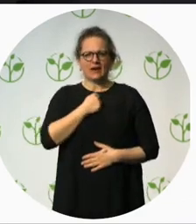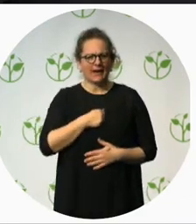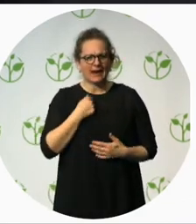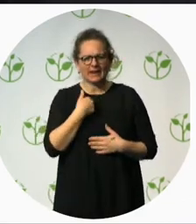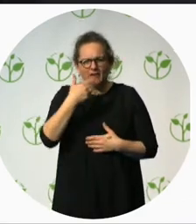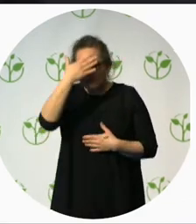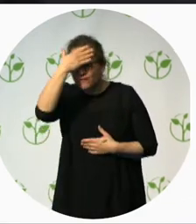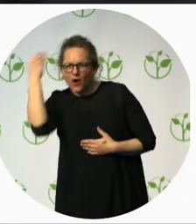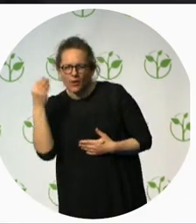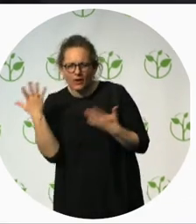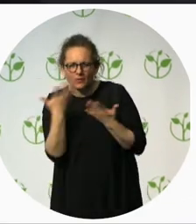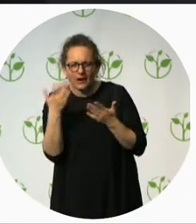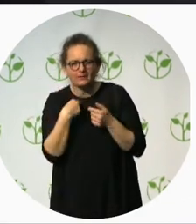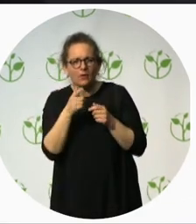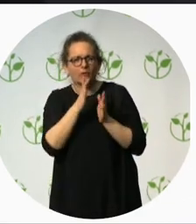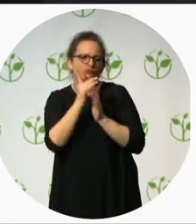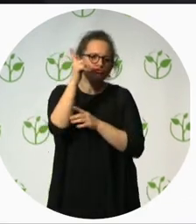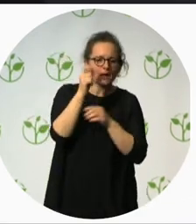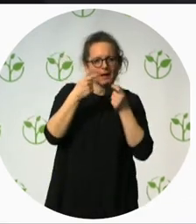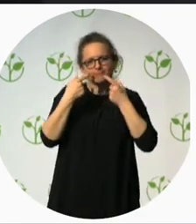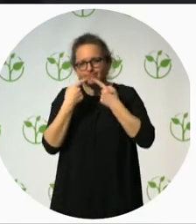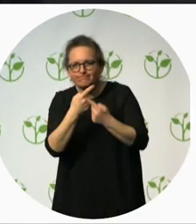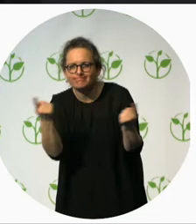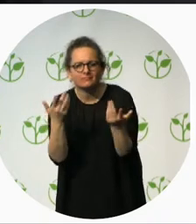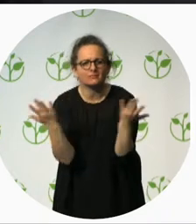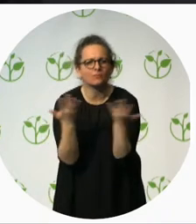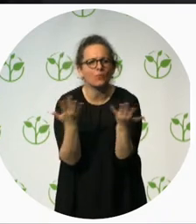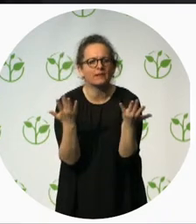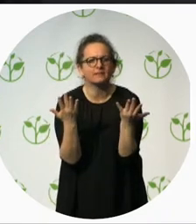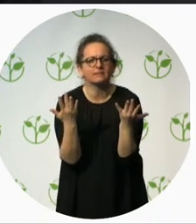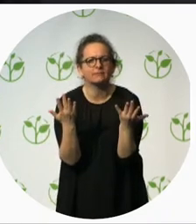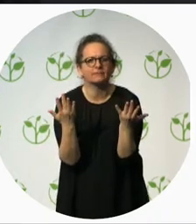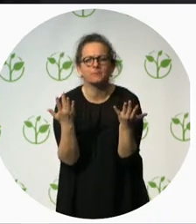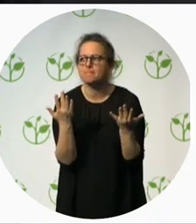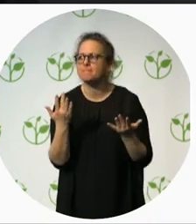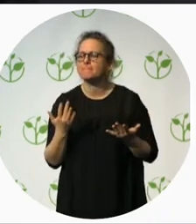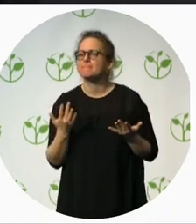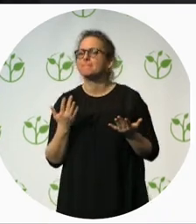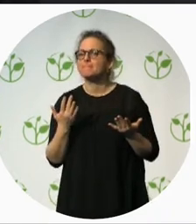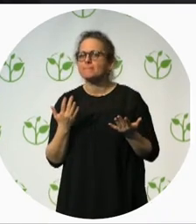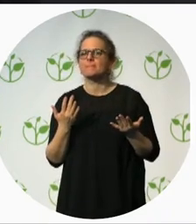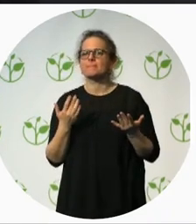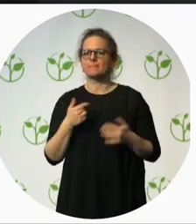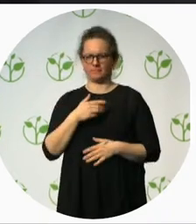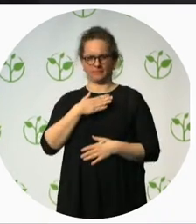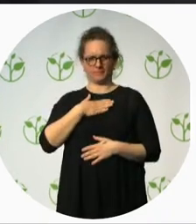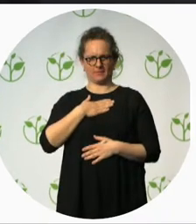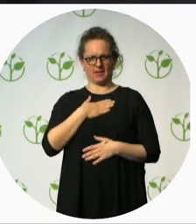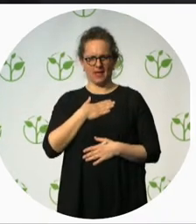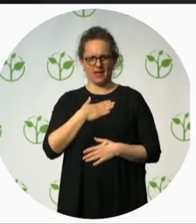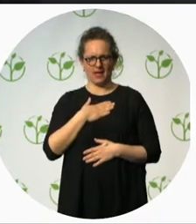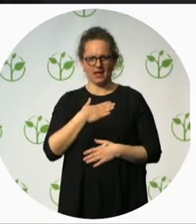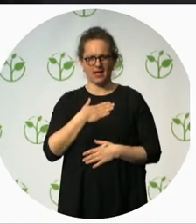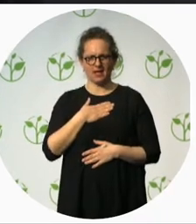I'm going to make a selfish call out. If there is genuinely a doctor in the house, can you come up to me? I feel like I'm losing